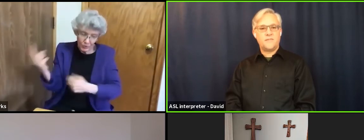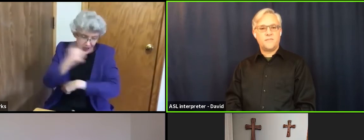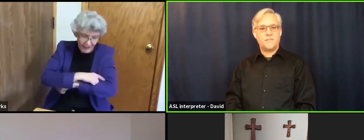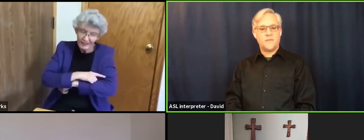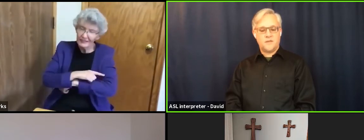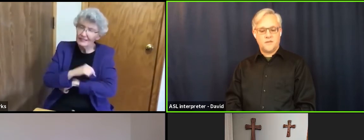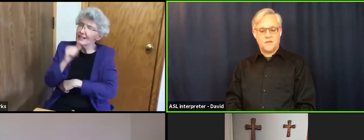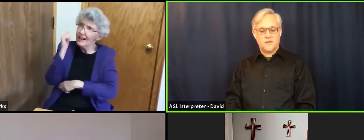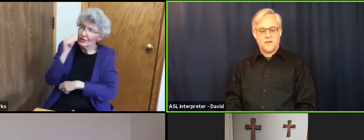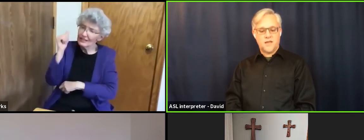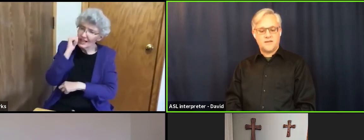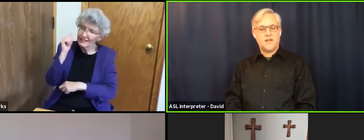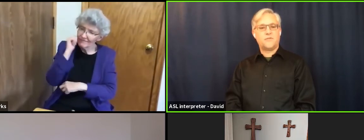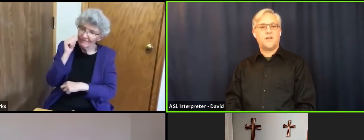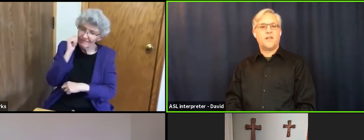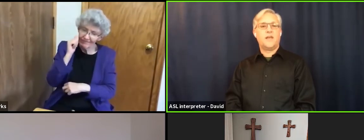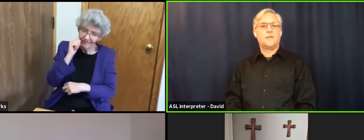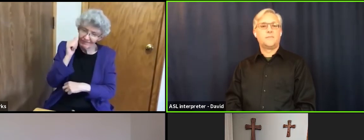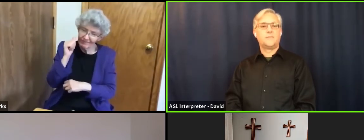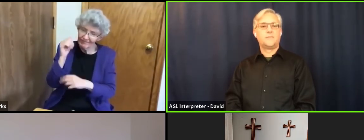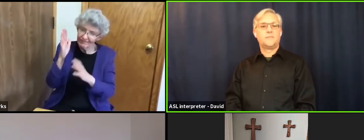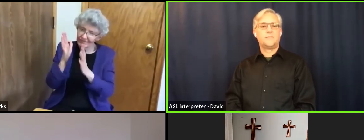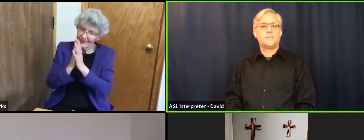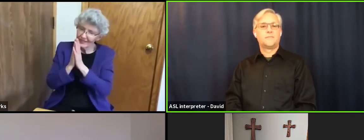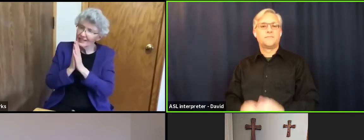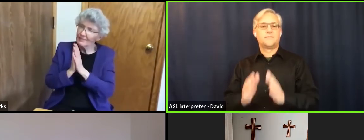today and every day.